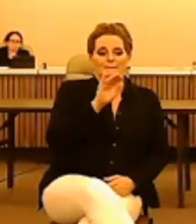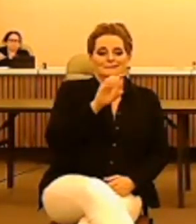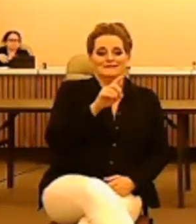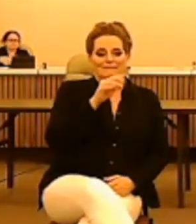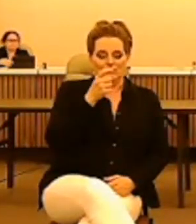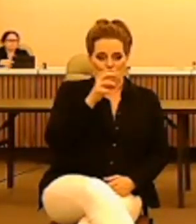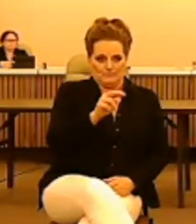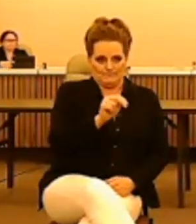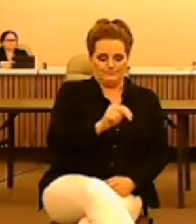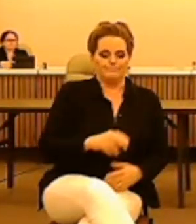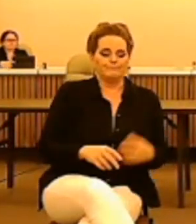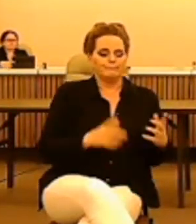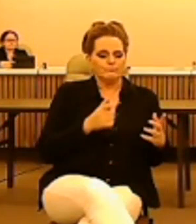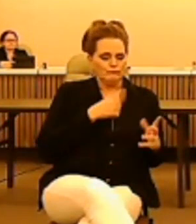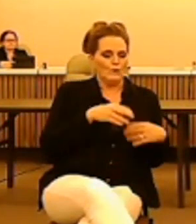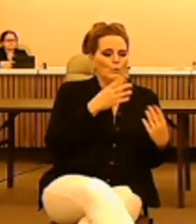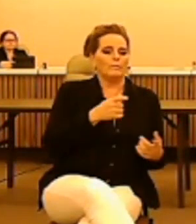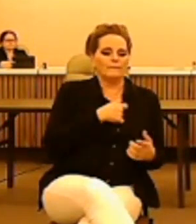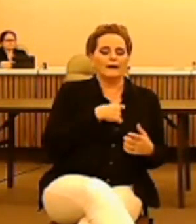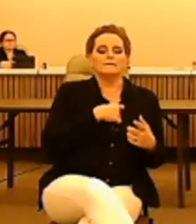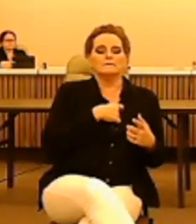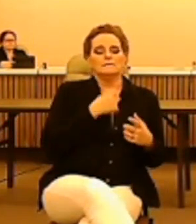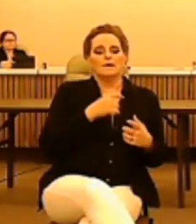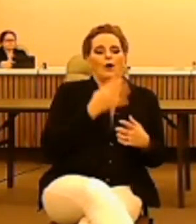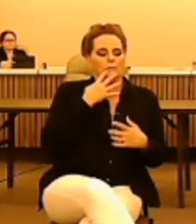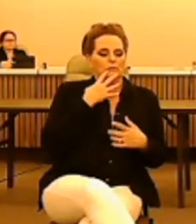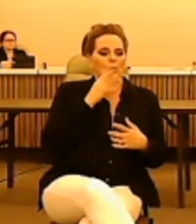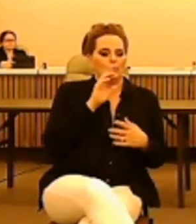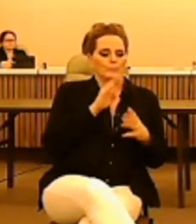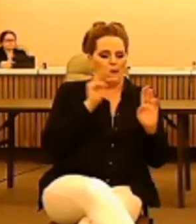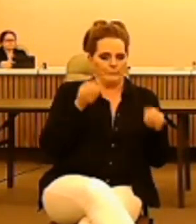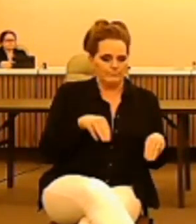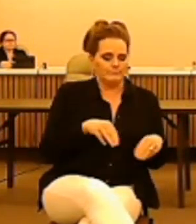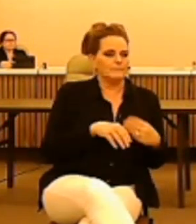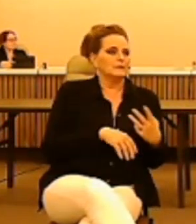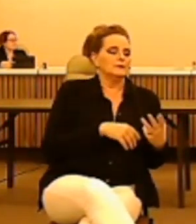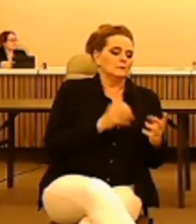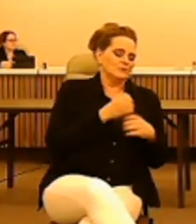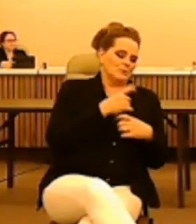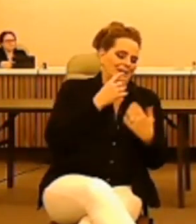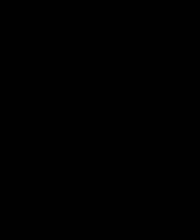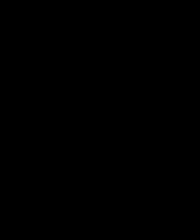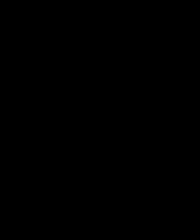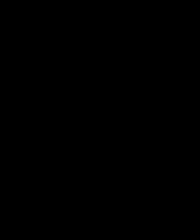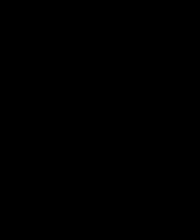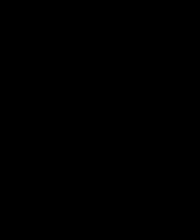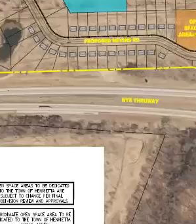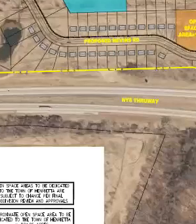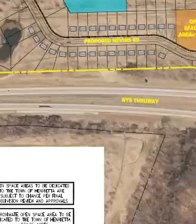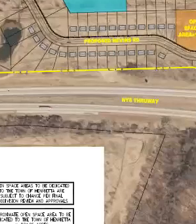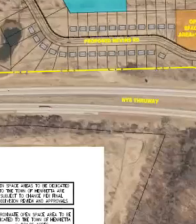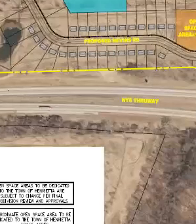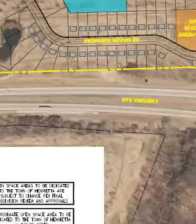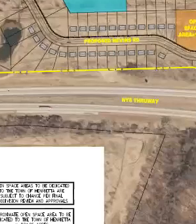So that we provided an additional color map to make it easier to spot which were the ones lands